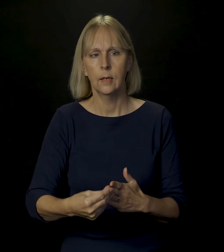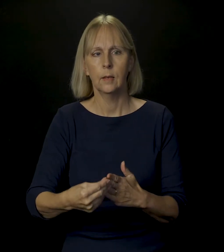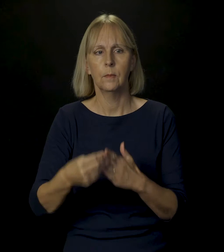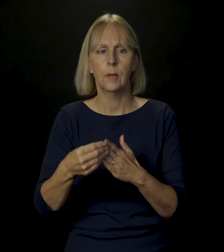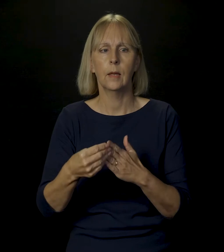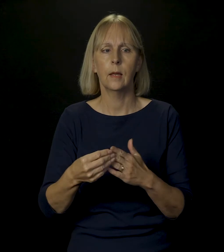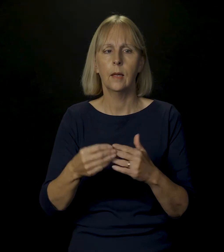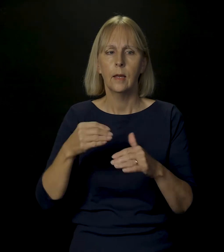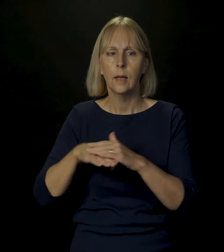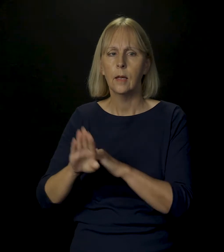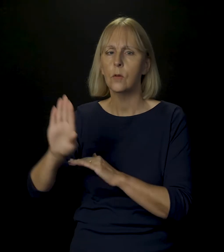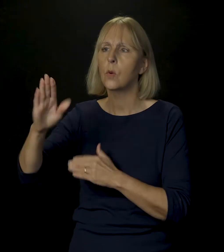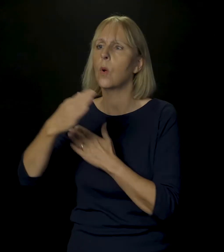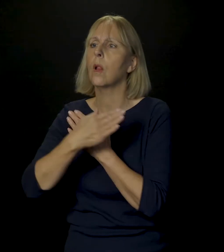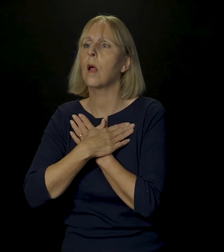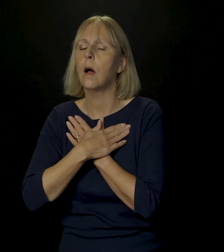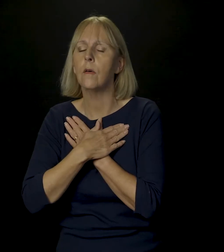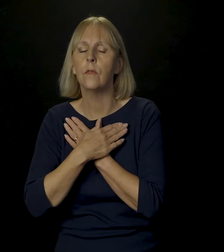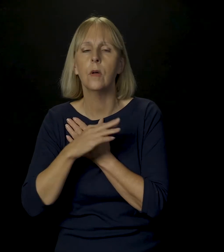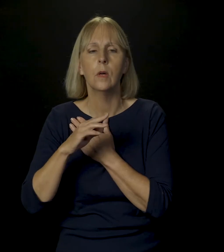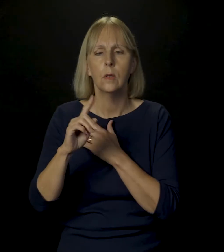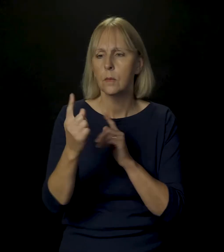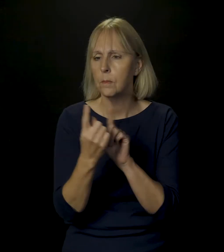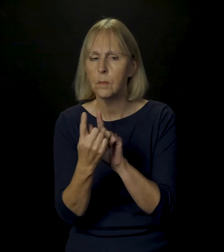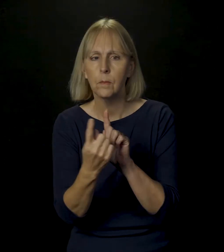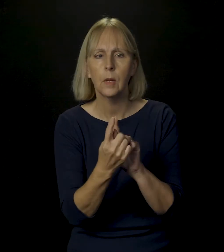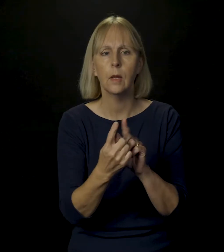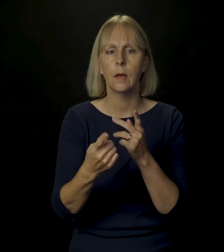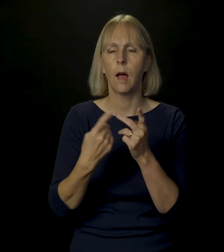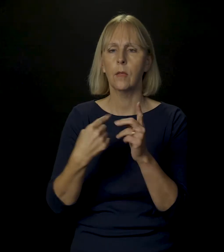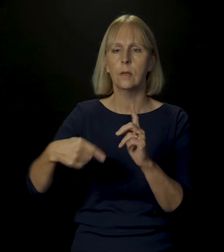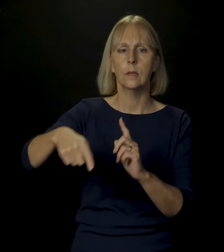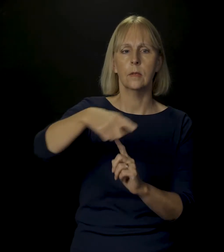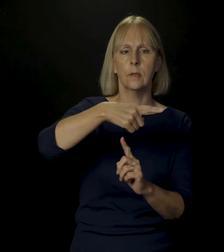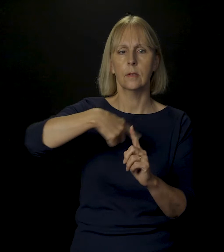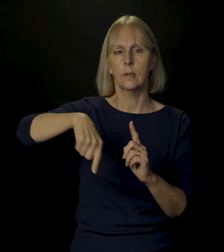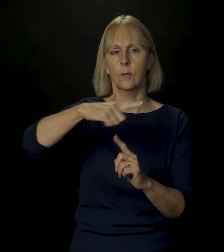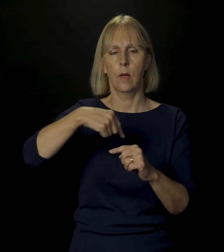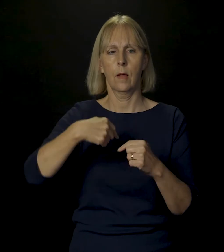Love To Those Around Me